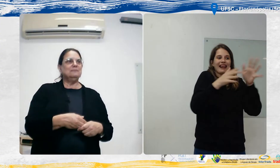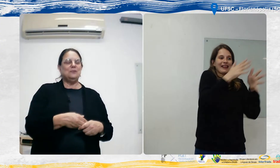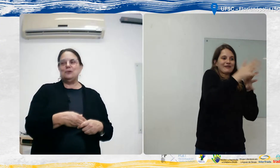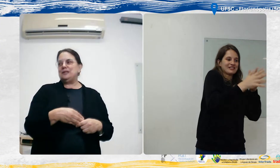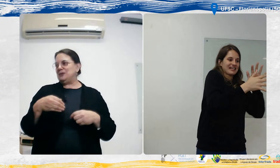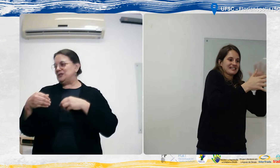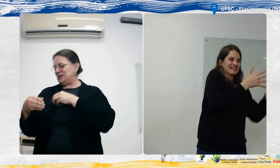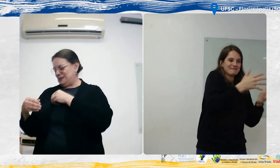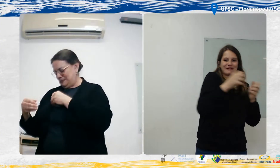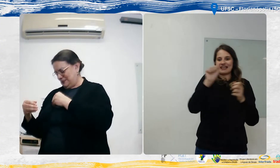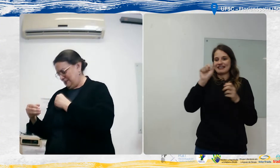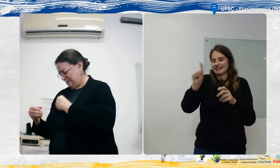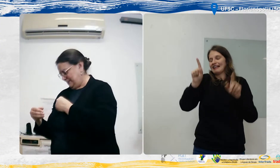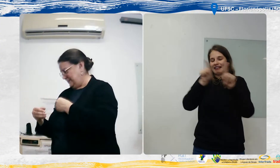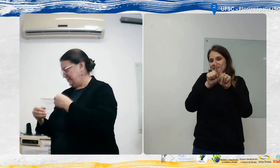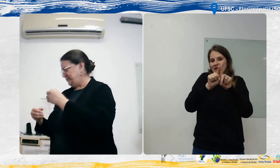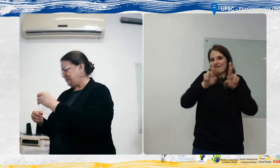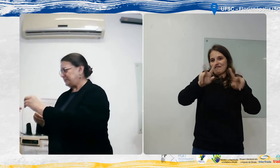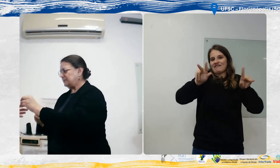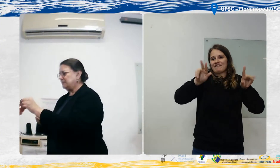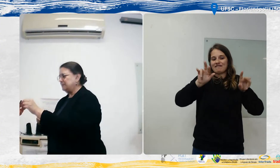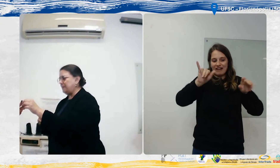languages. Great question.